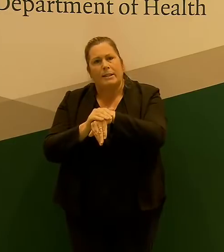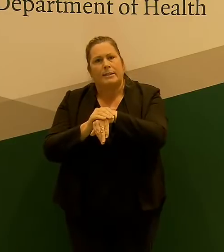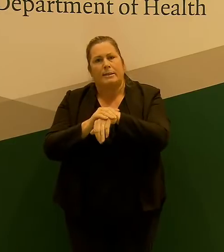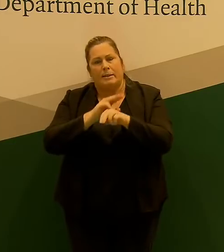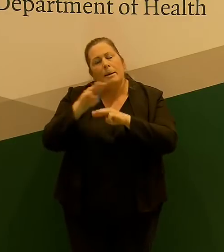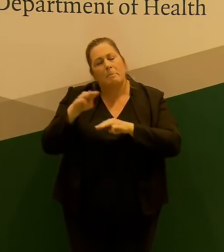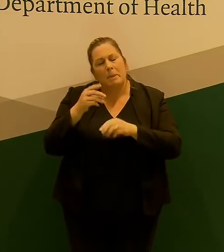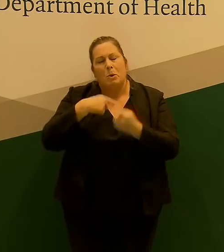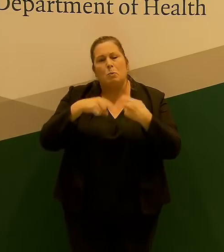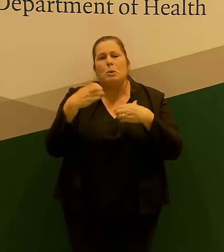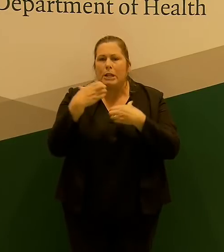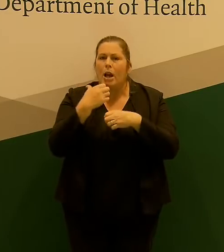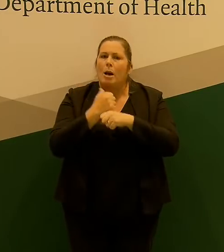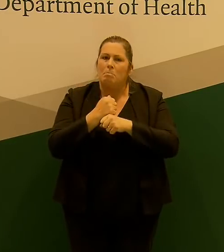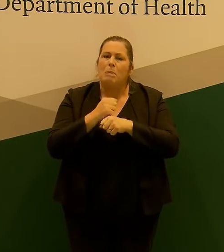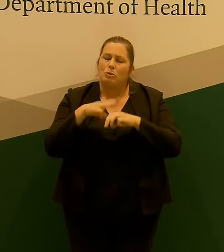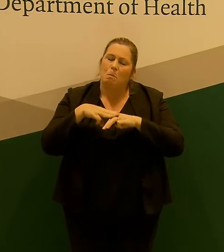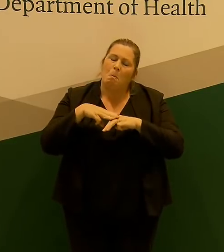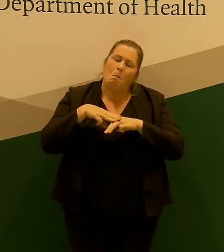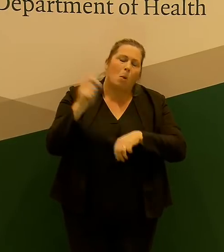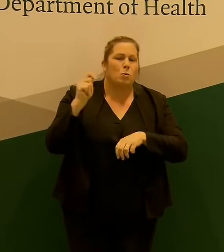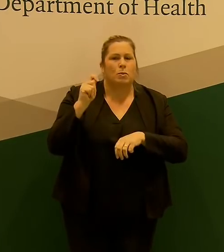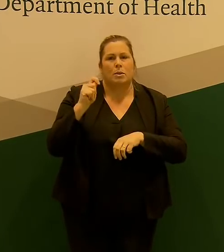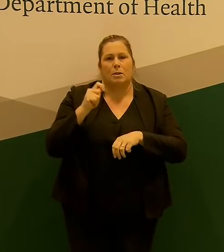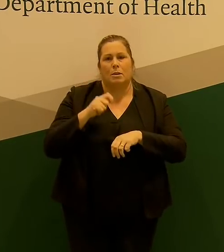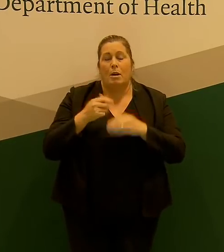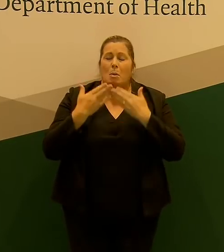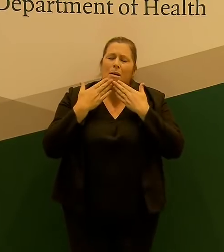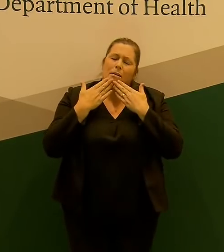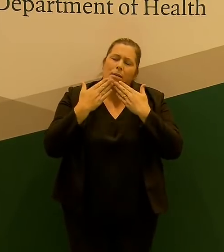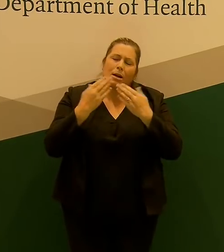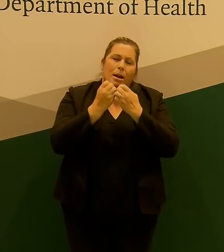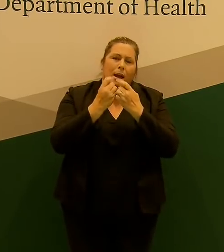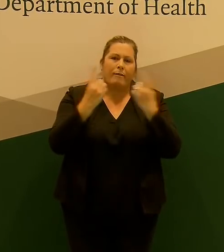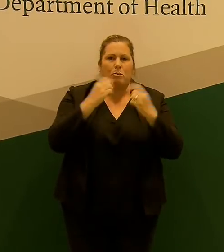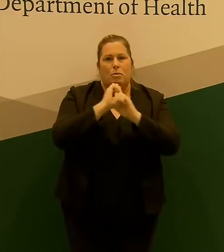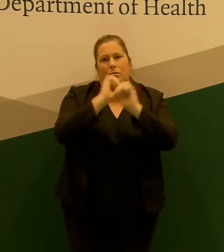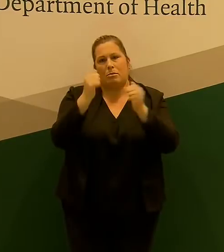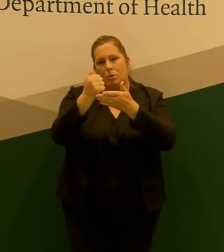most. I'd like to thank everyone for their ongoing support,